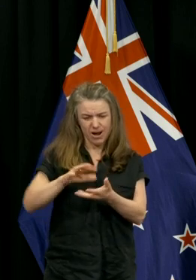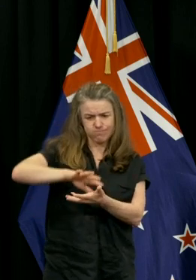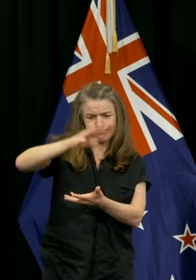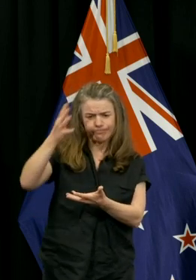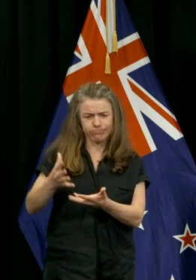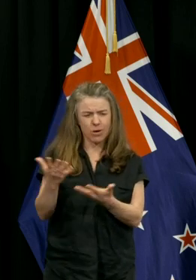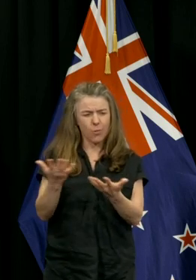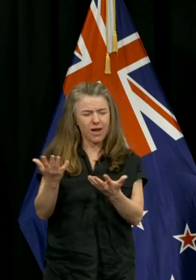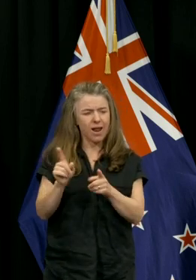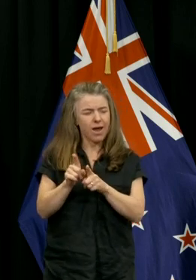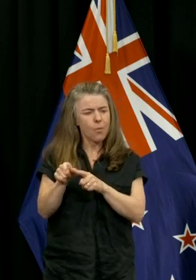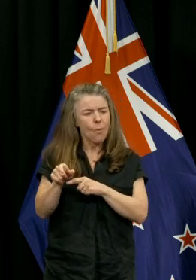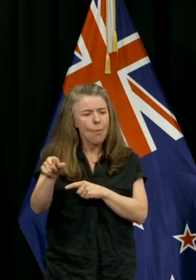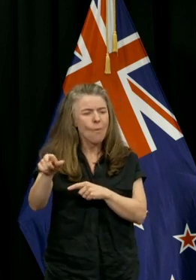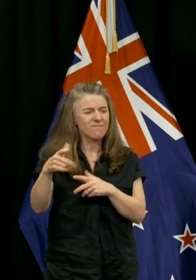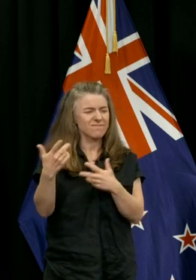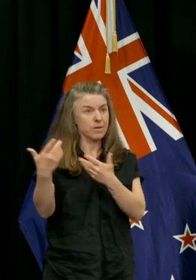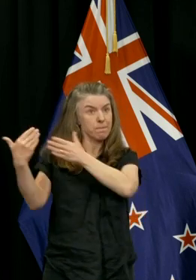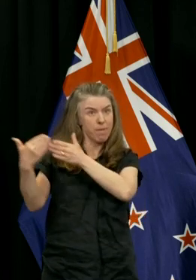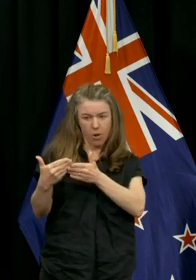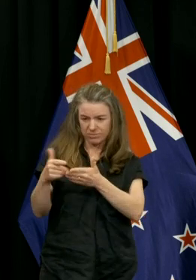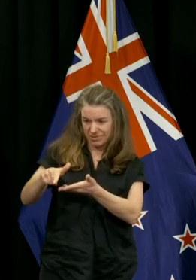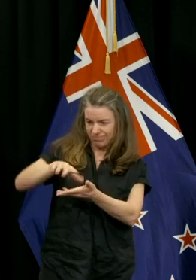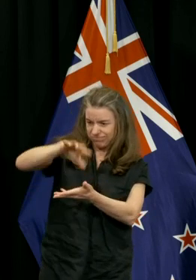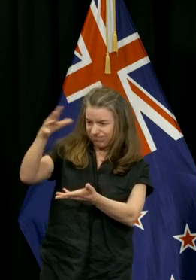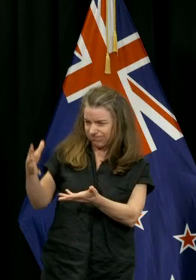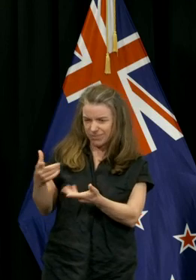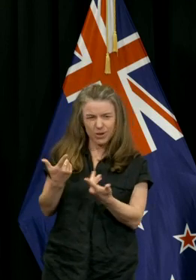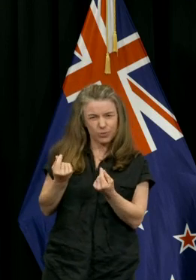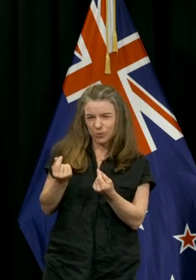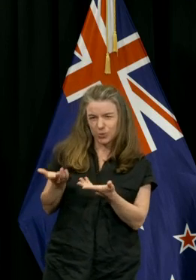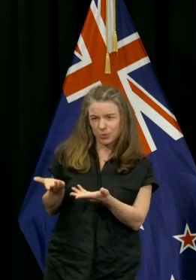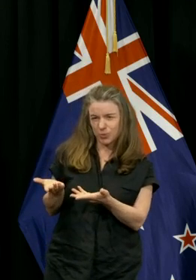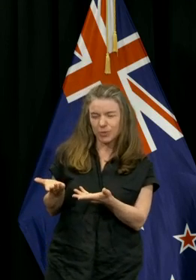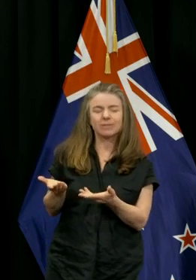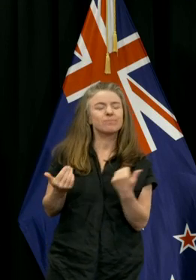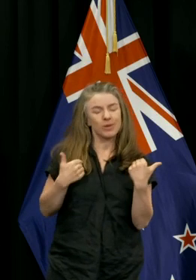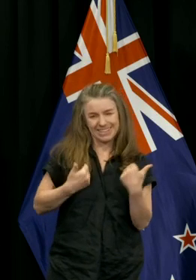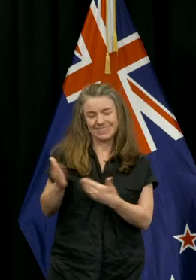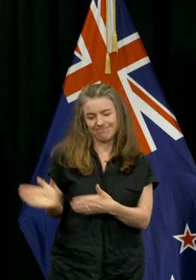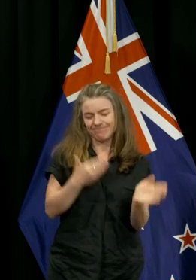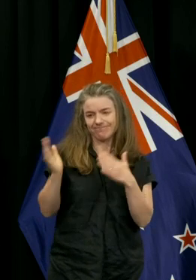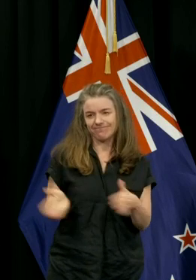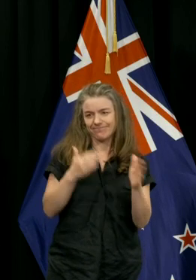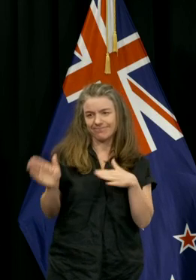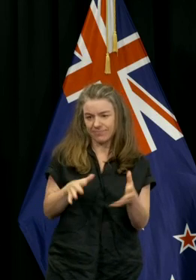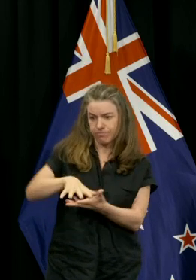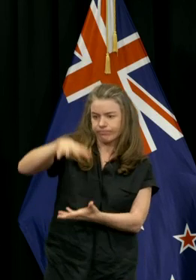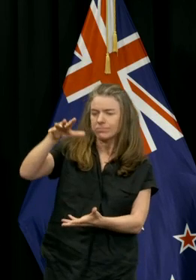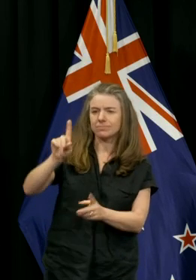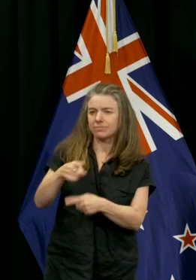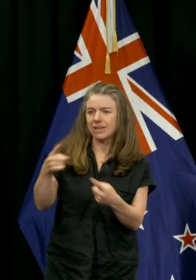other essential goods. What's being done around the movement of all We need to clear what's coming through. That's clear, because otherwise then